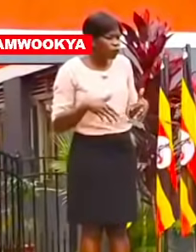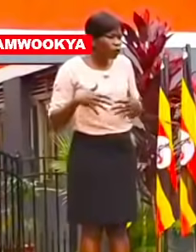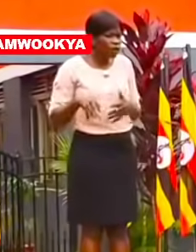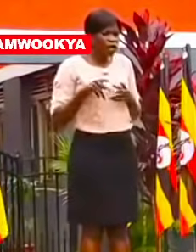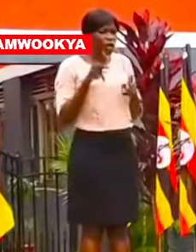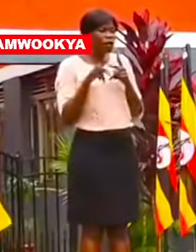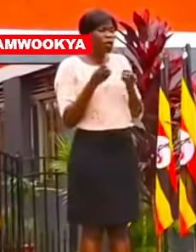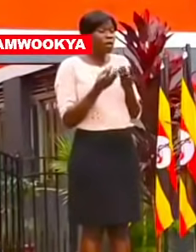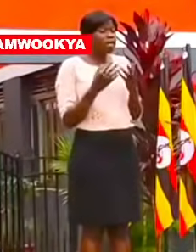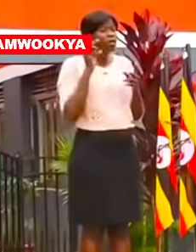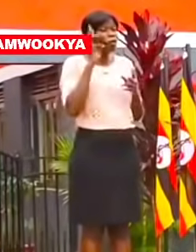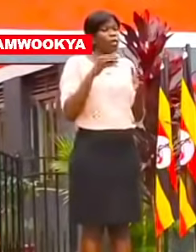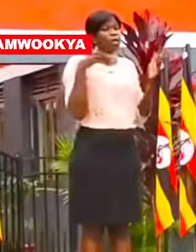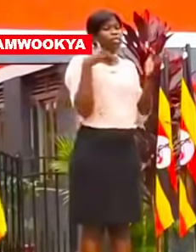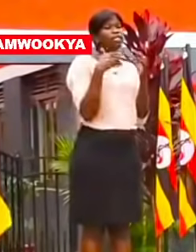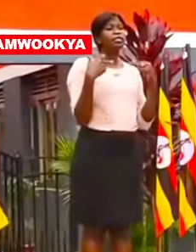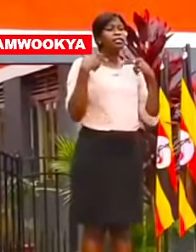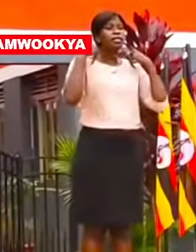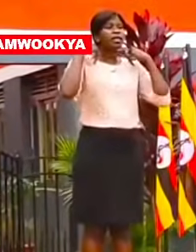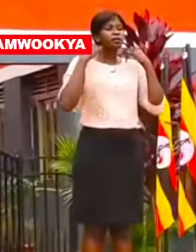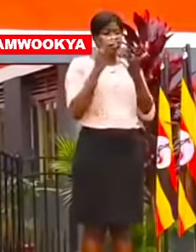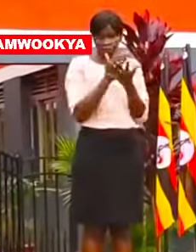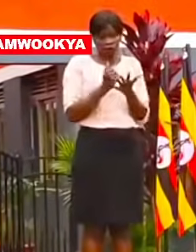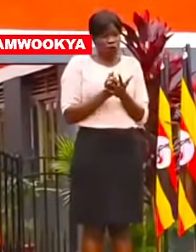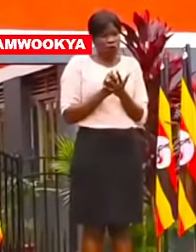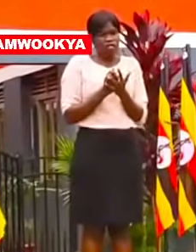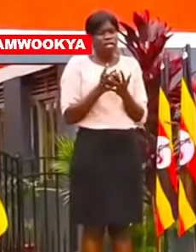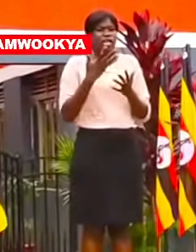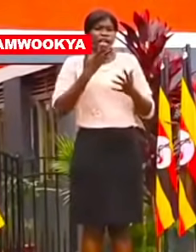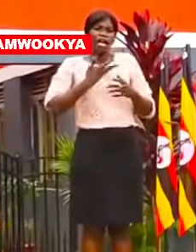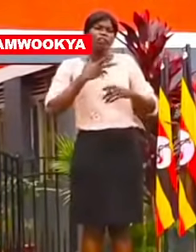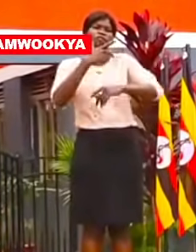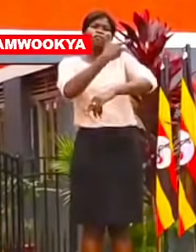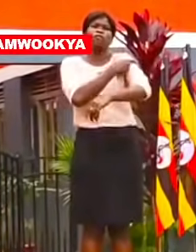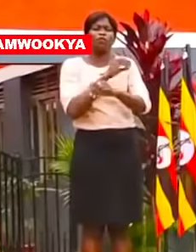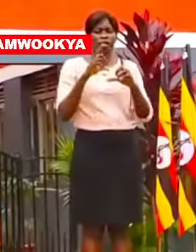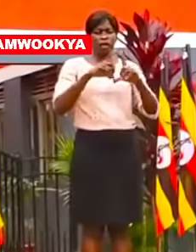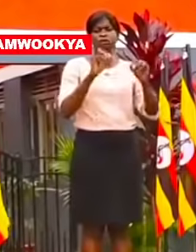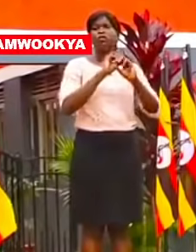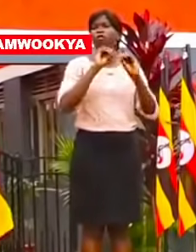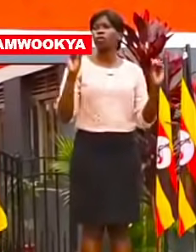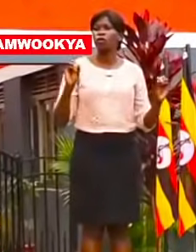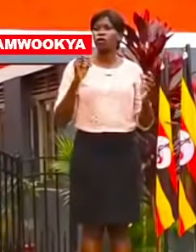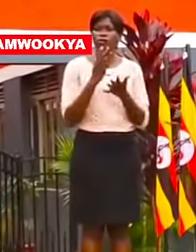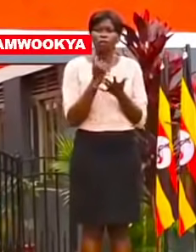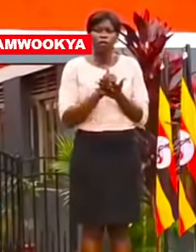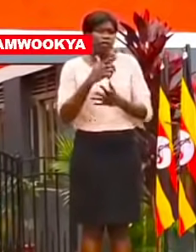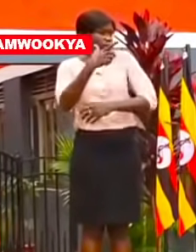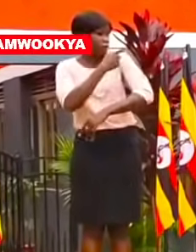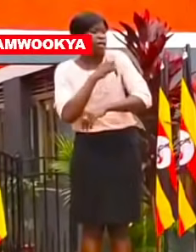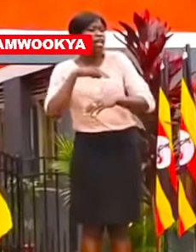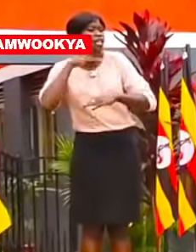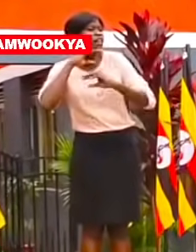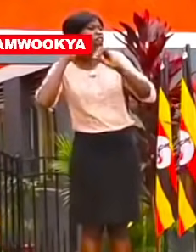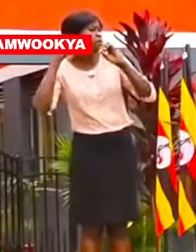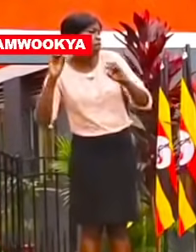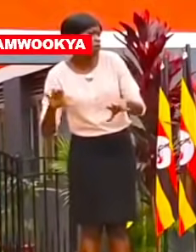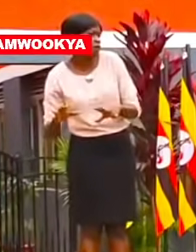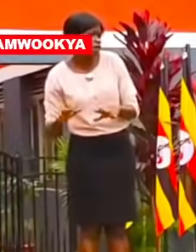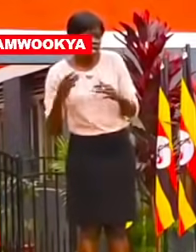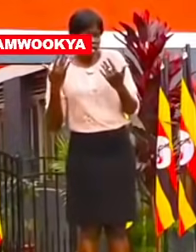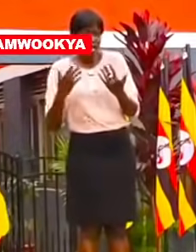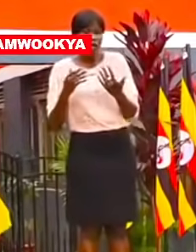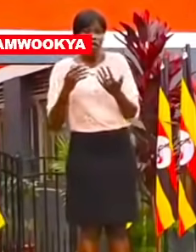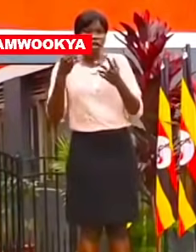cards tebazirina, tebannagemebwa. Lwaki? Eddagala teririiwo. So webuzibu obuli awo bwe kitandika wali